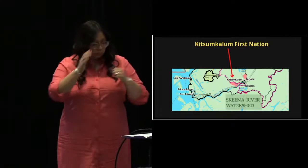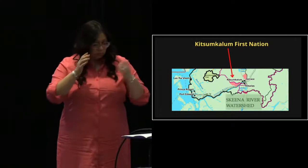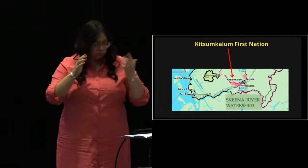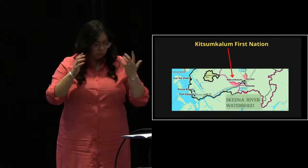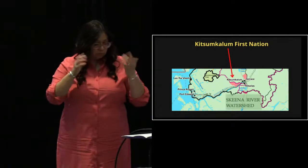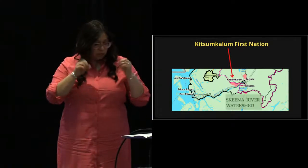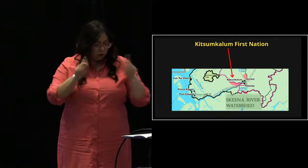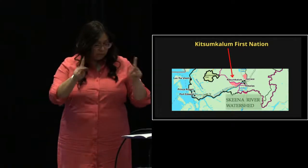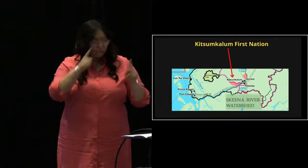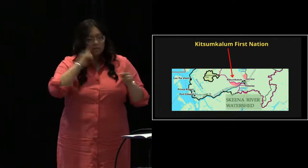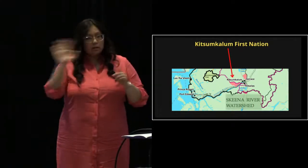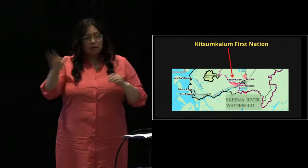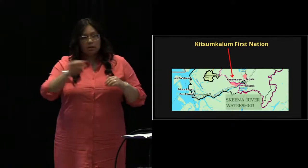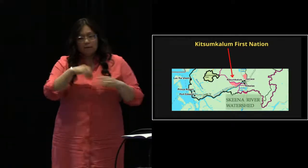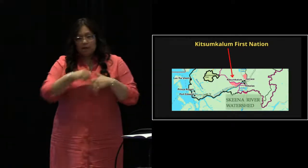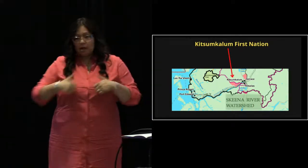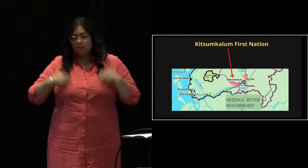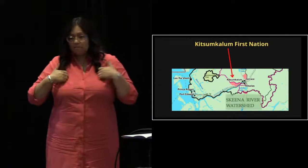to self-esteem,